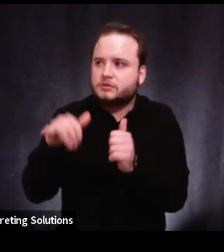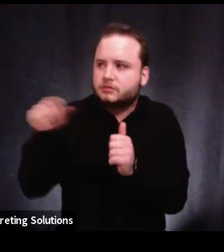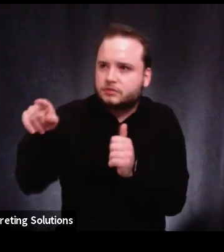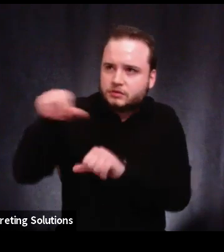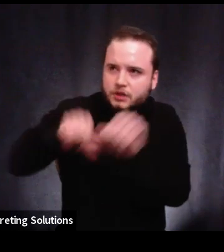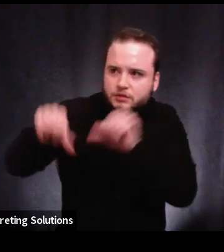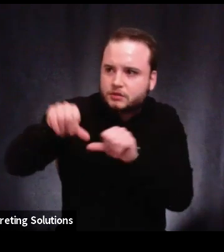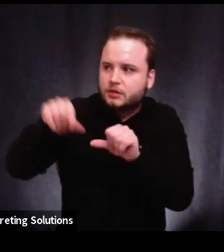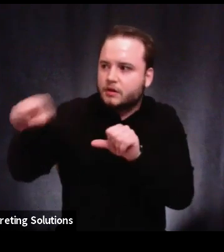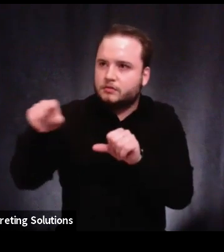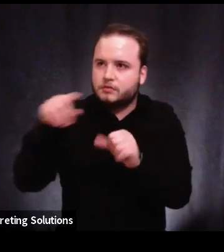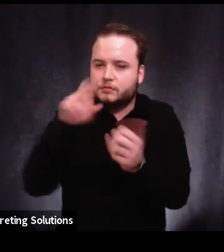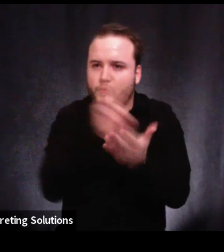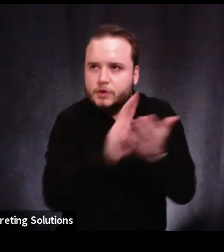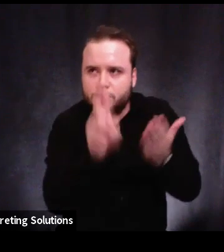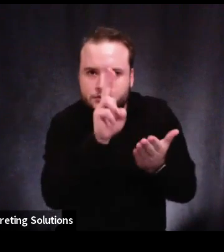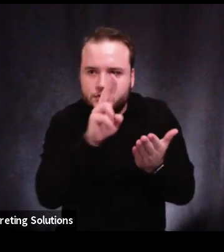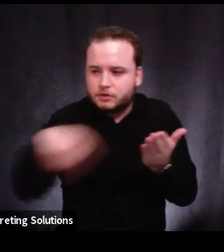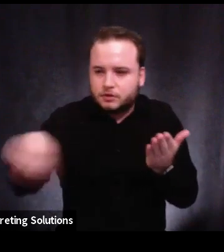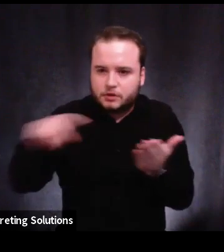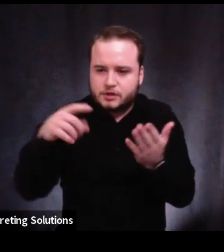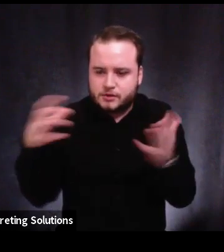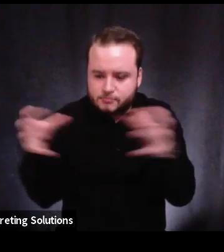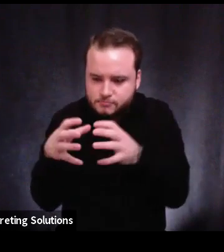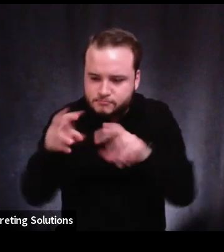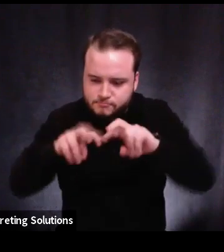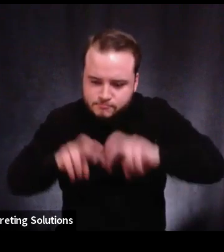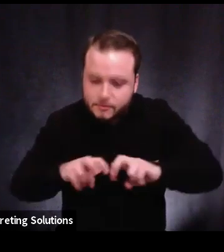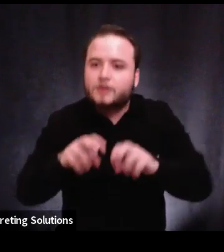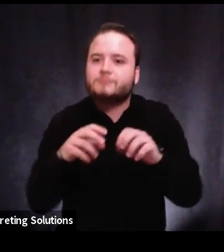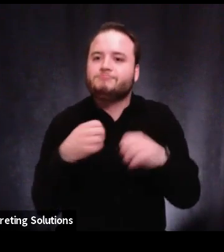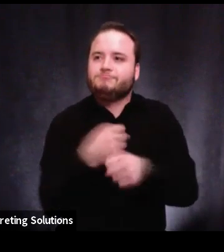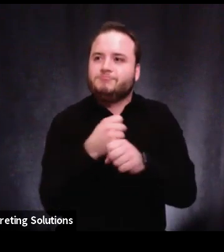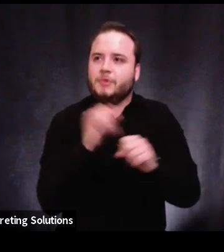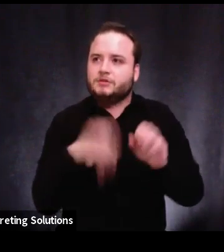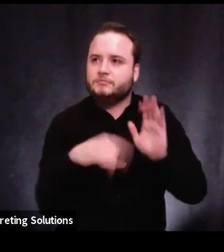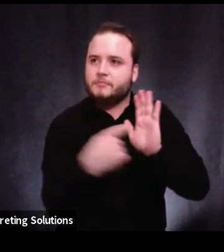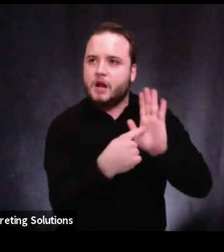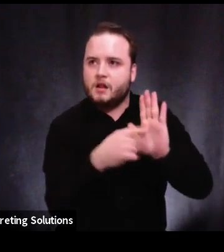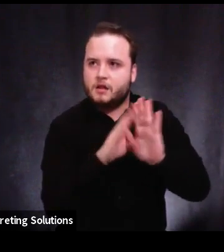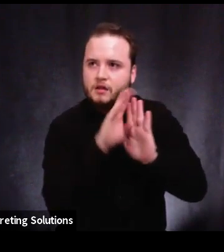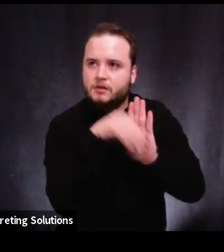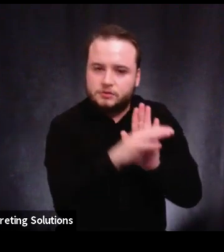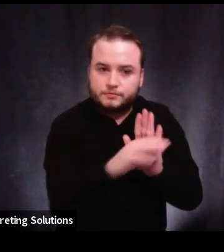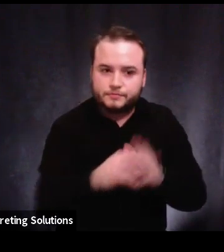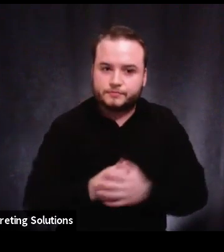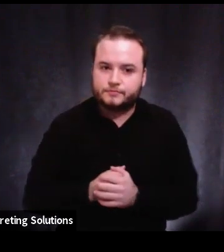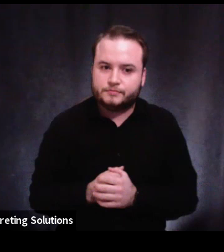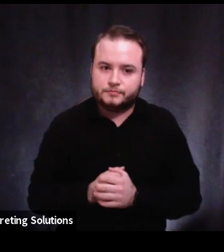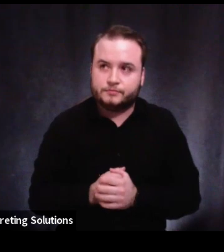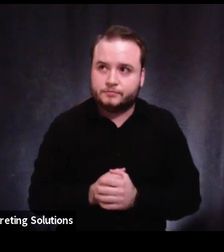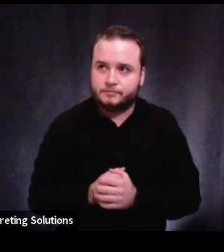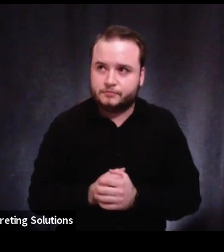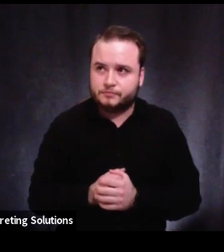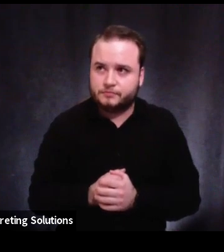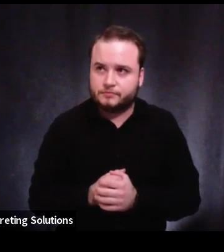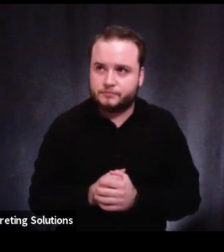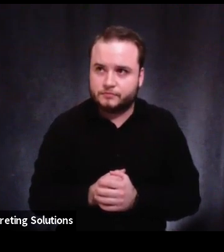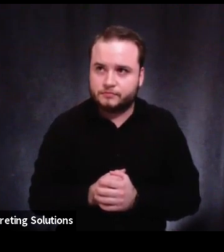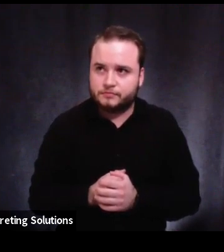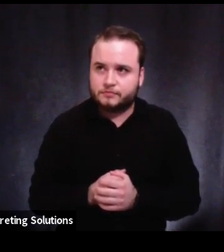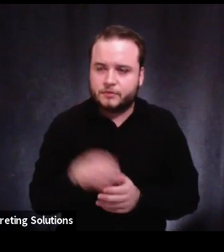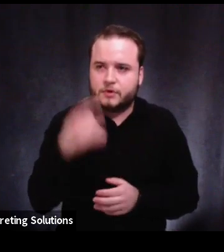them in a way that we can explore iterative mitigation strategies and